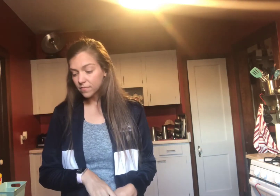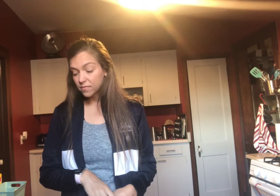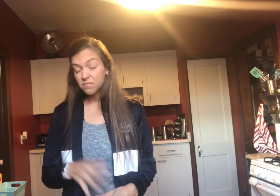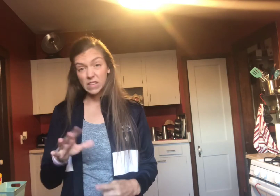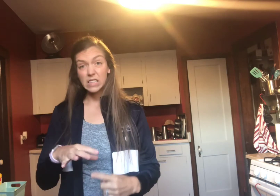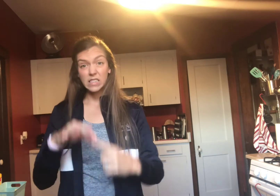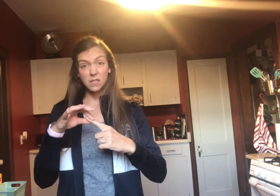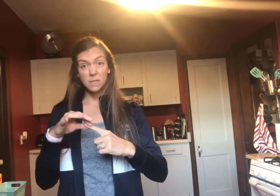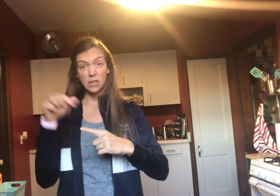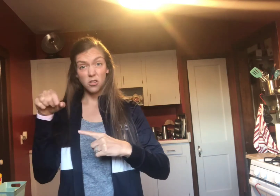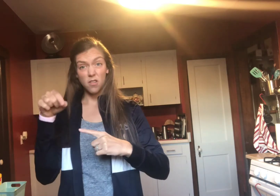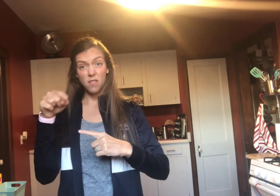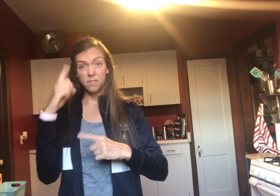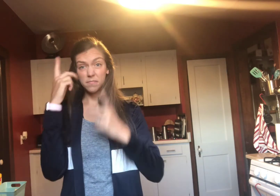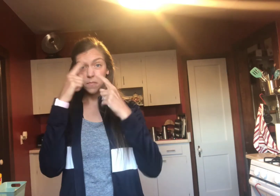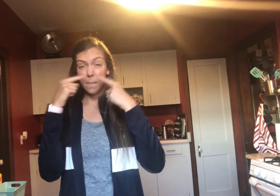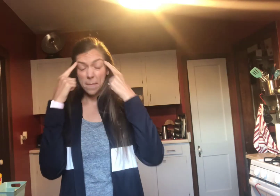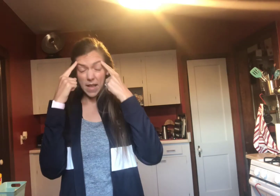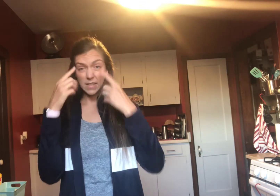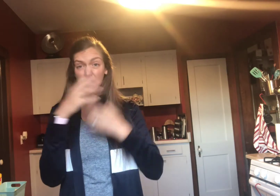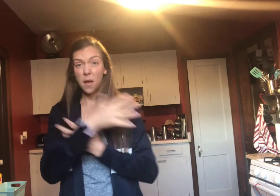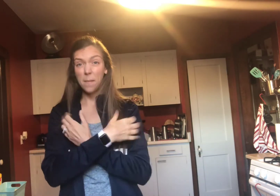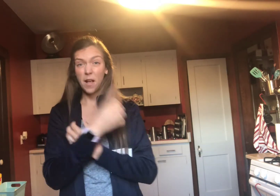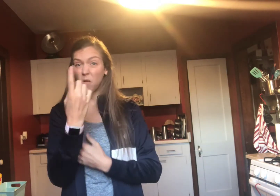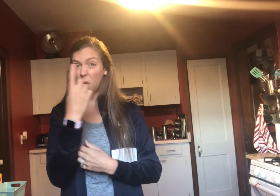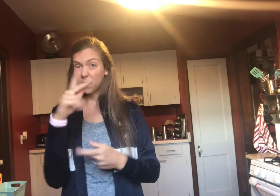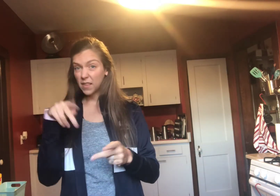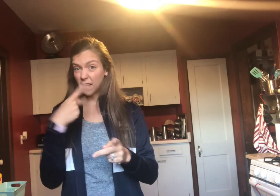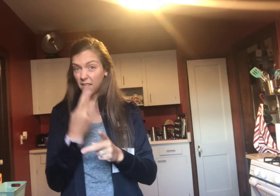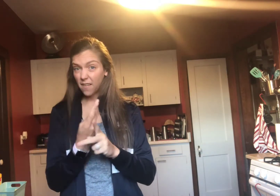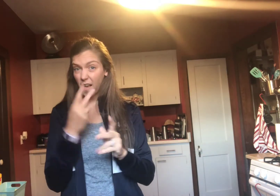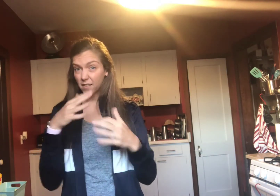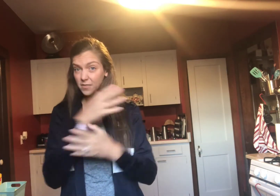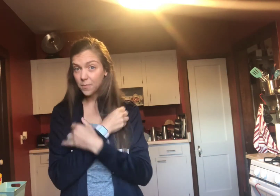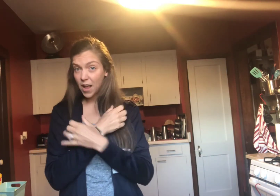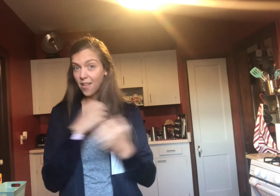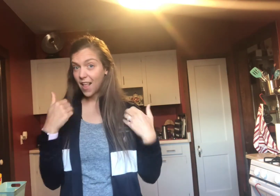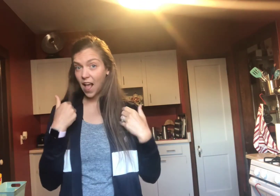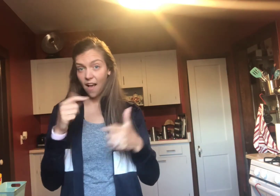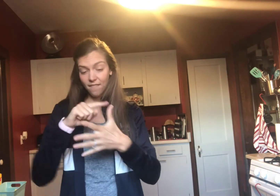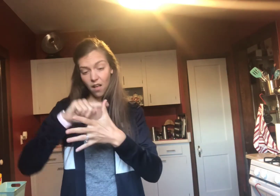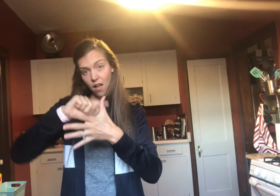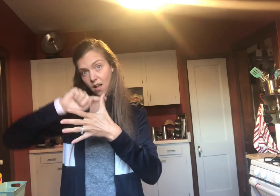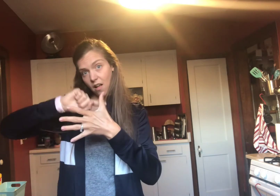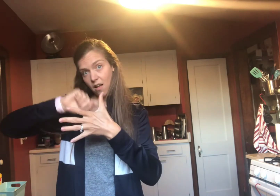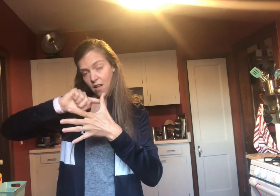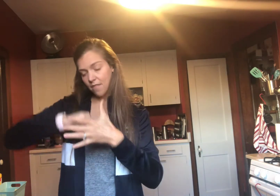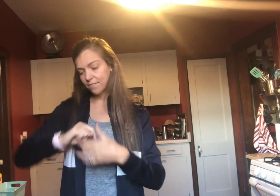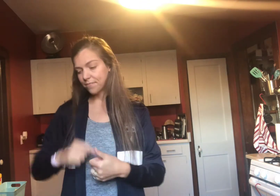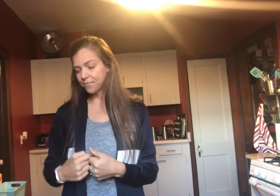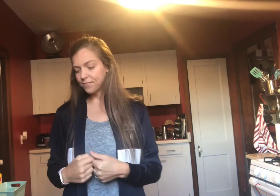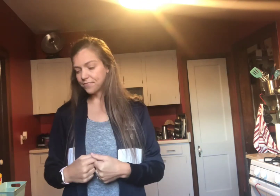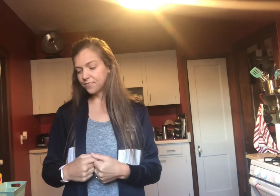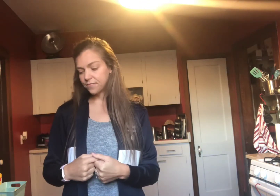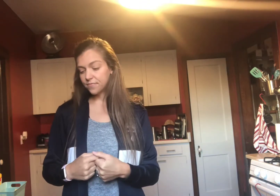Unique among bears, this false thumb is made up of an elongated wrist bone.